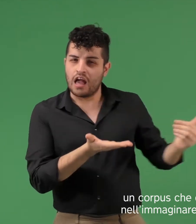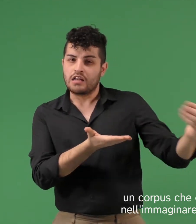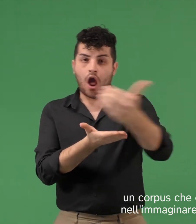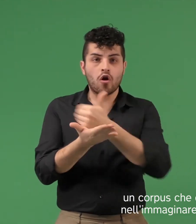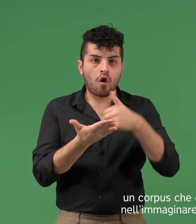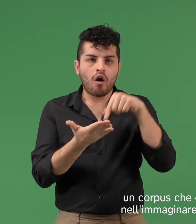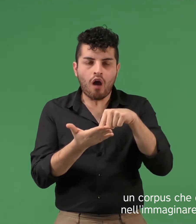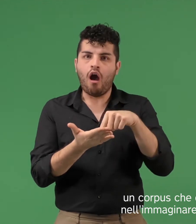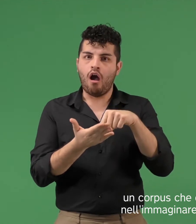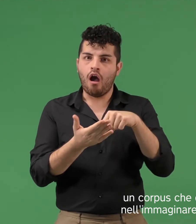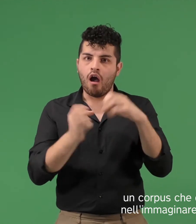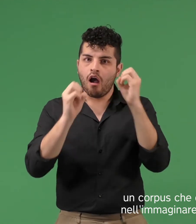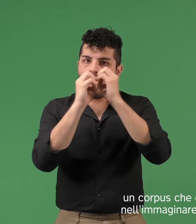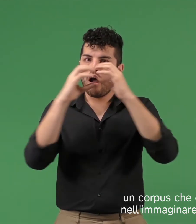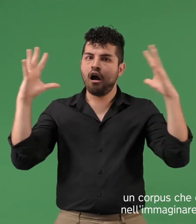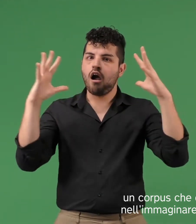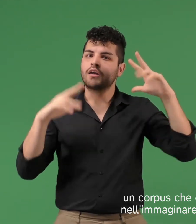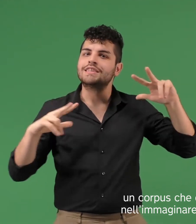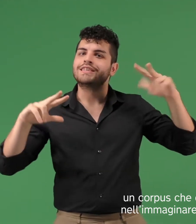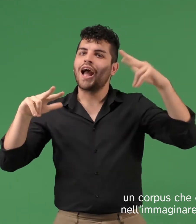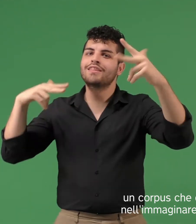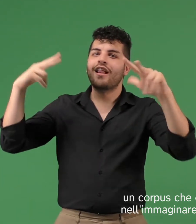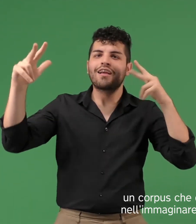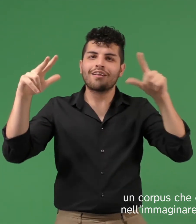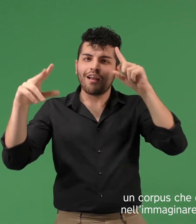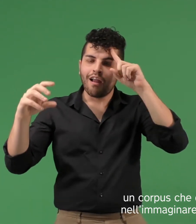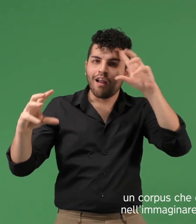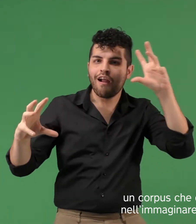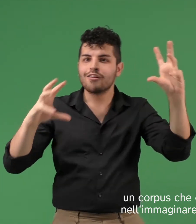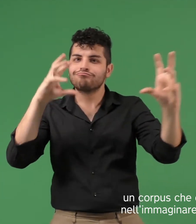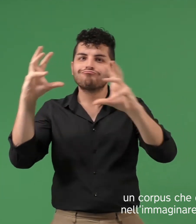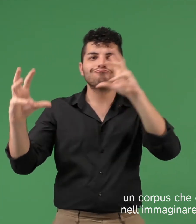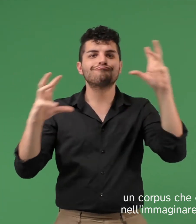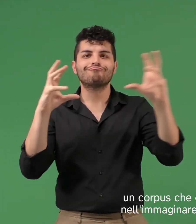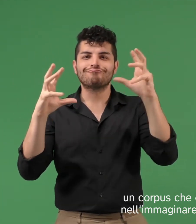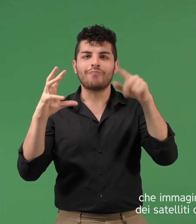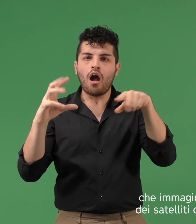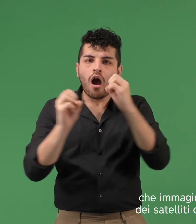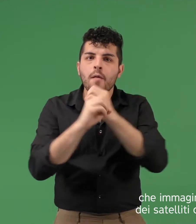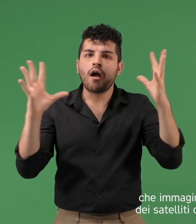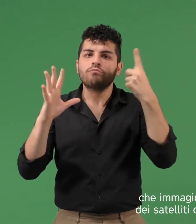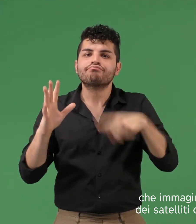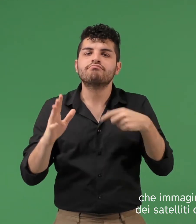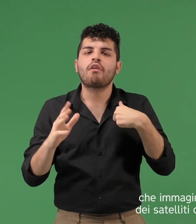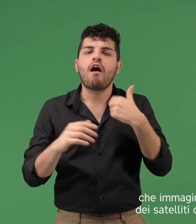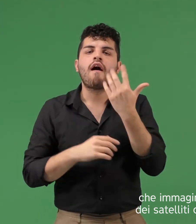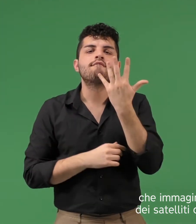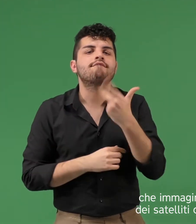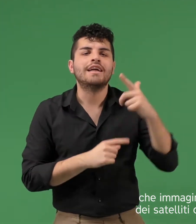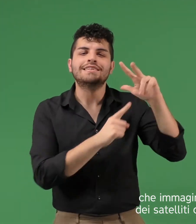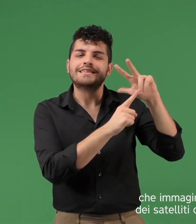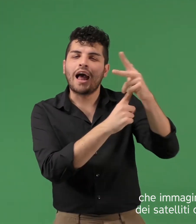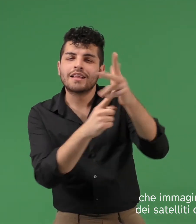And these is a body of work that it's kind of imagining fantastical satellites, like imagining what